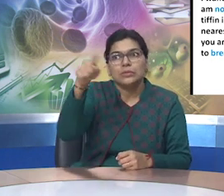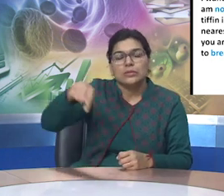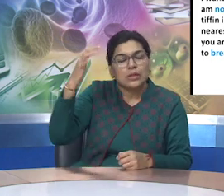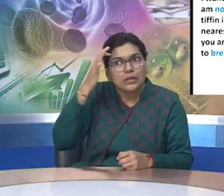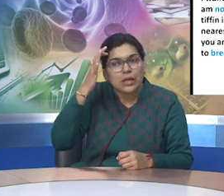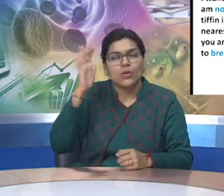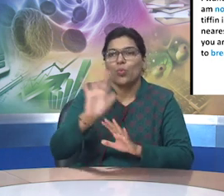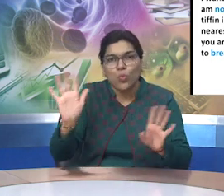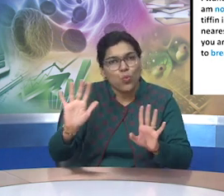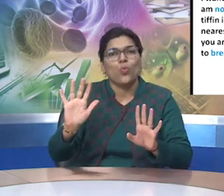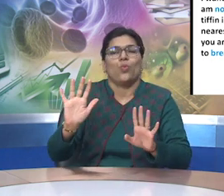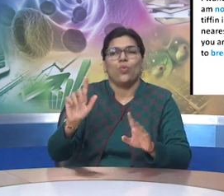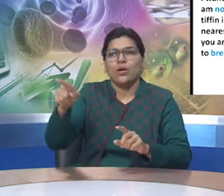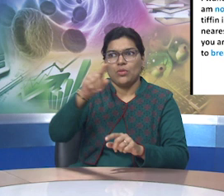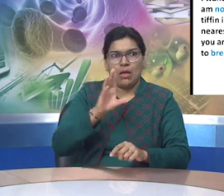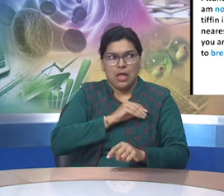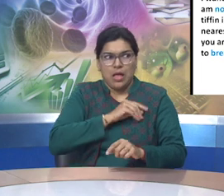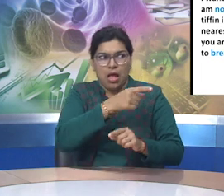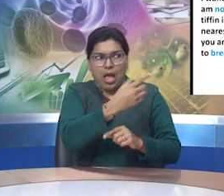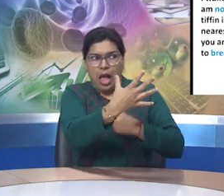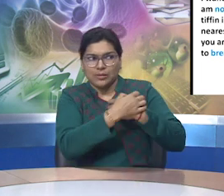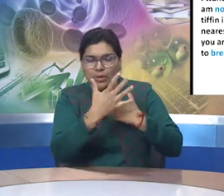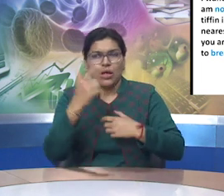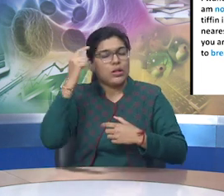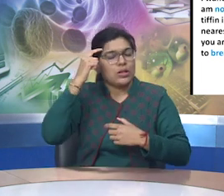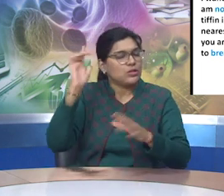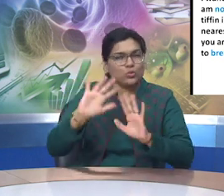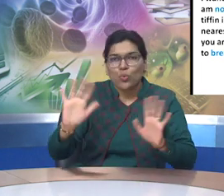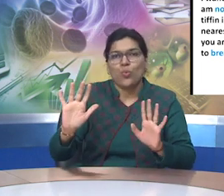assure them, do not fear.